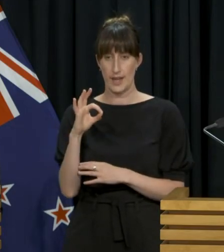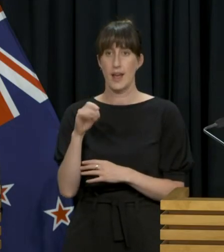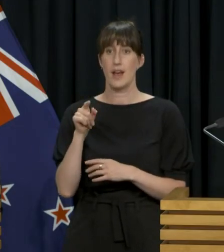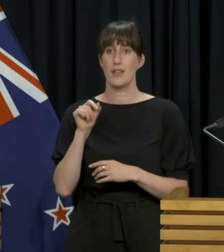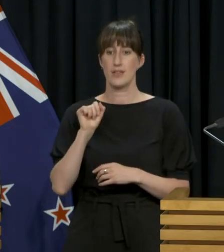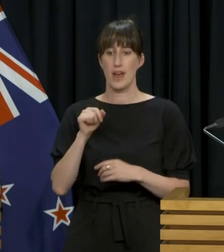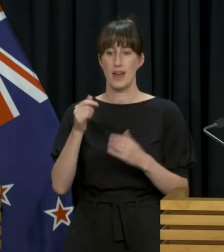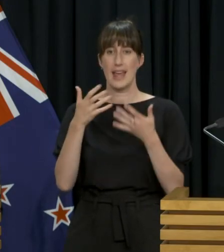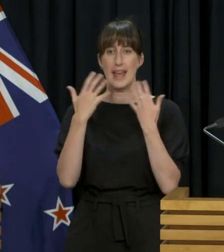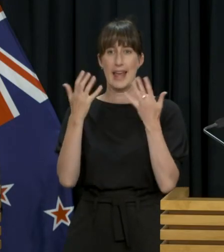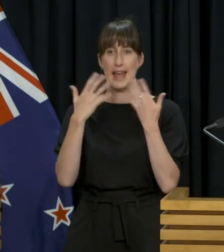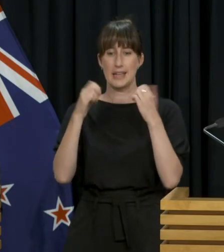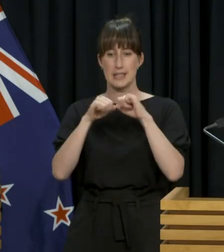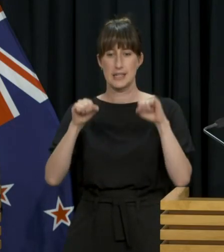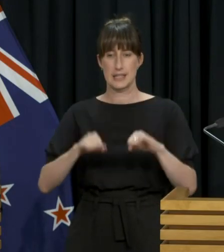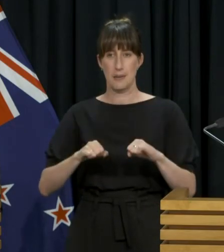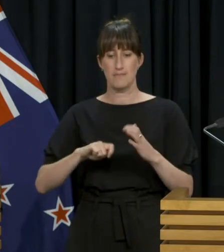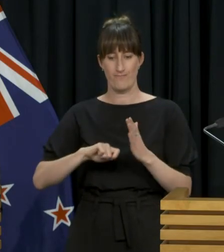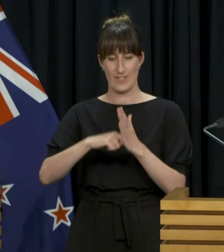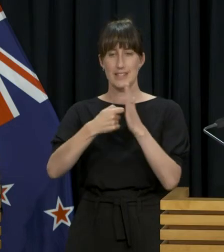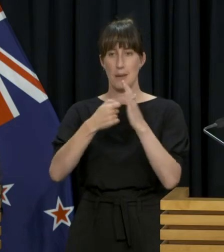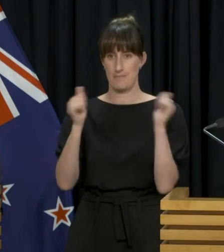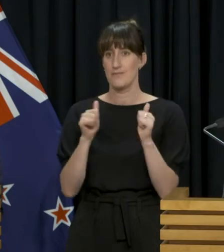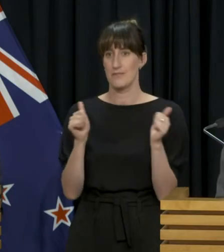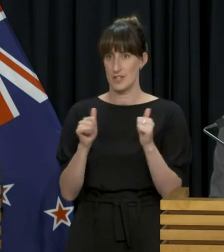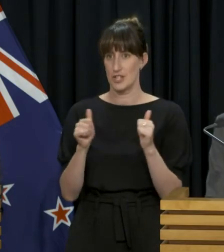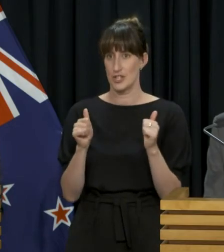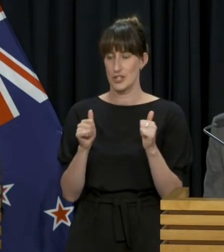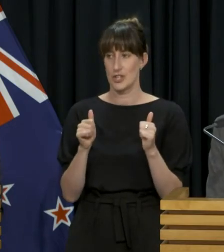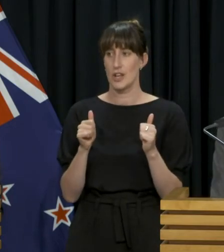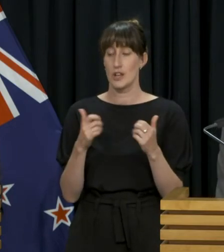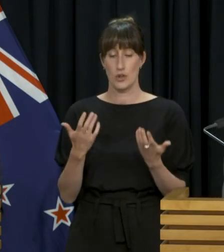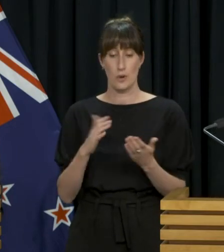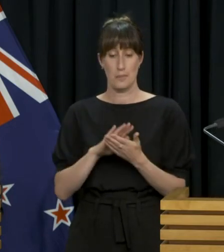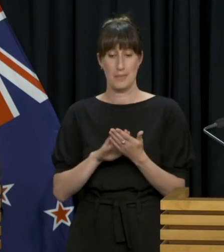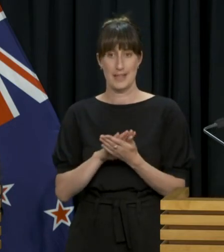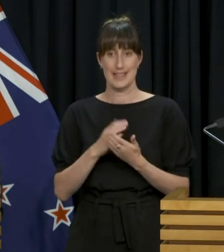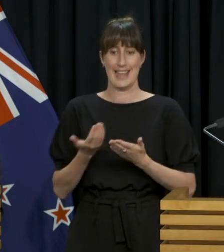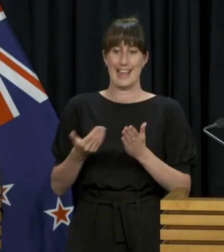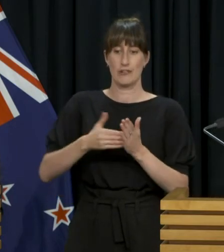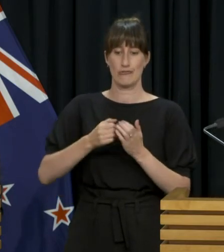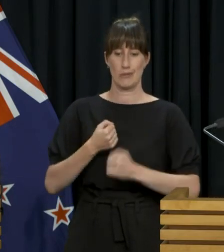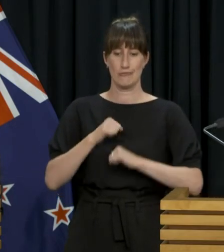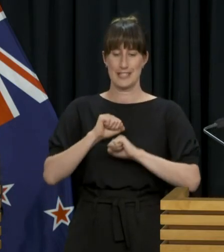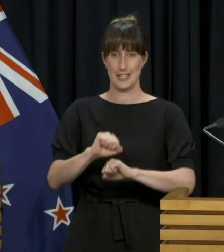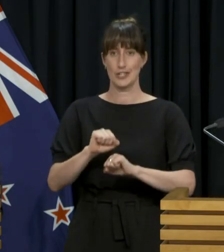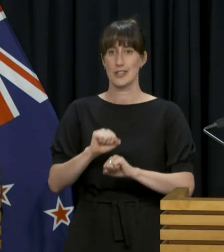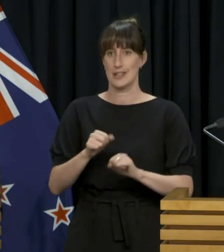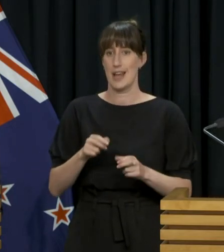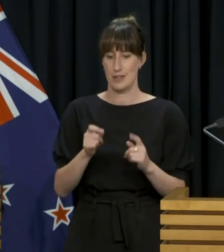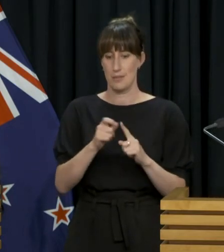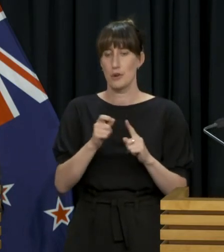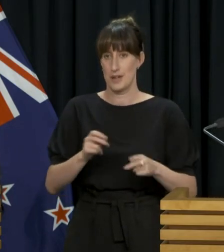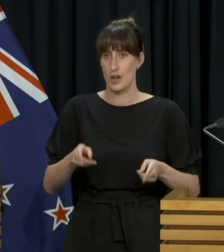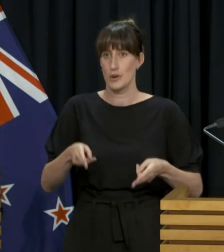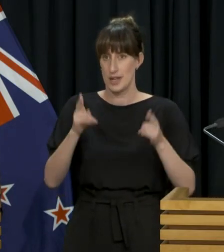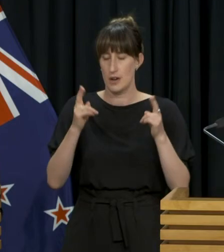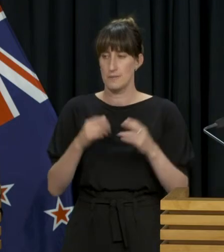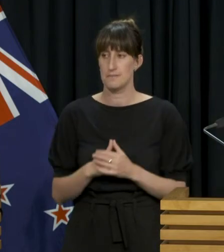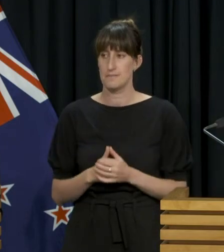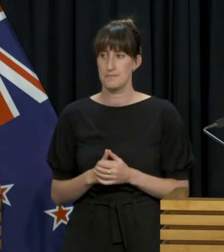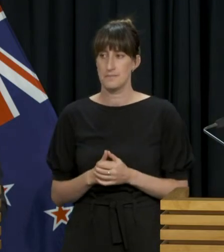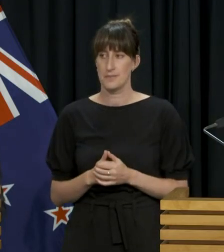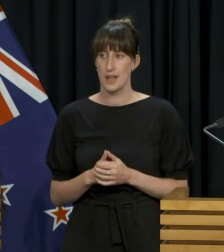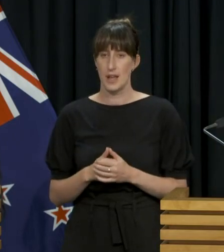now been completed. That gives us confidence again that extra layer of protection at the Pullman is in place now. It means that the changes